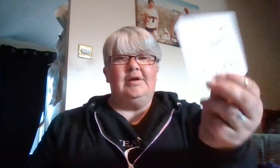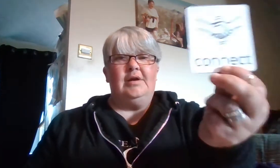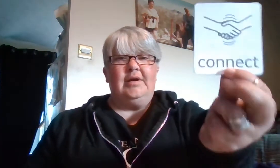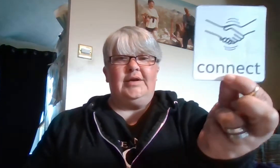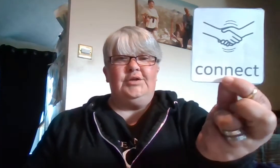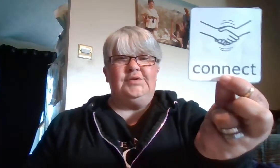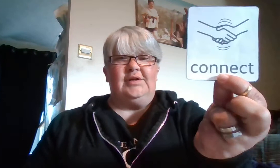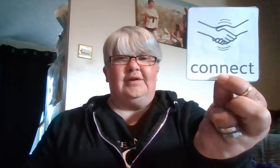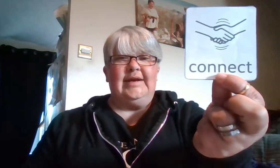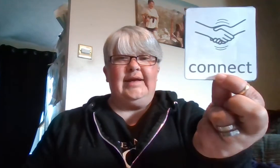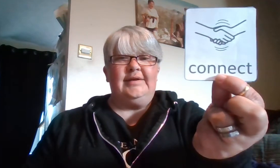Can you sign connect?